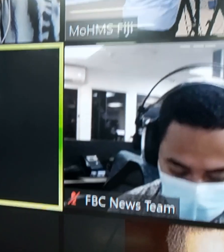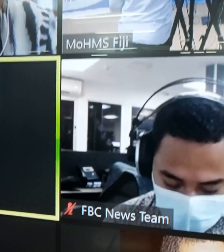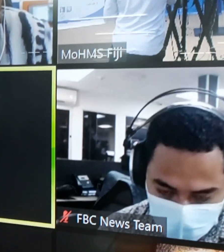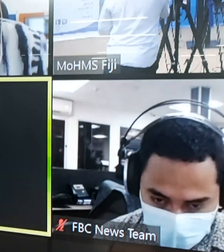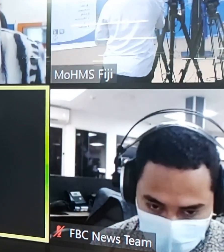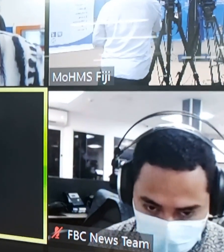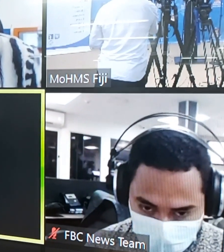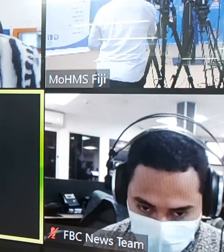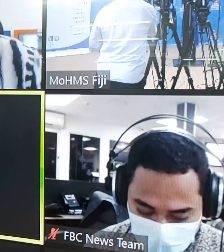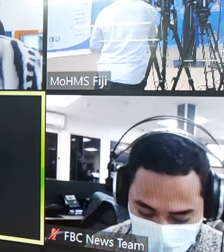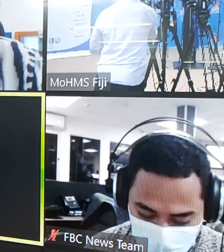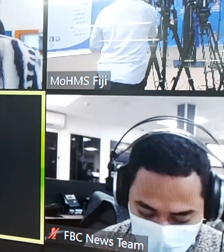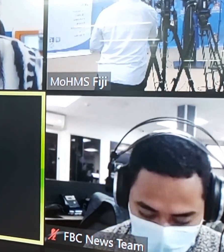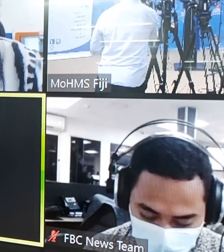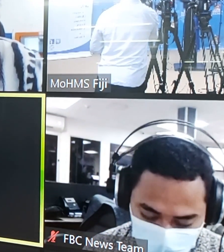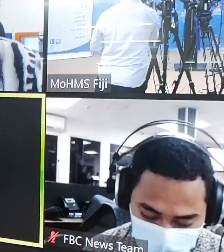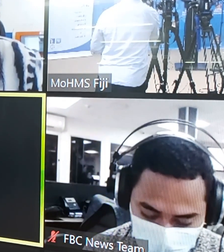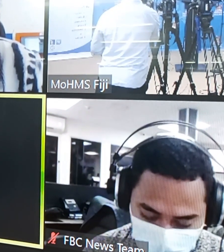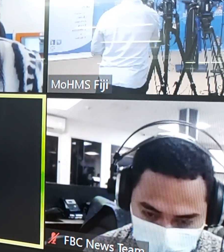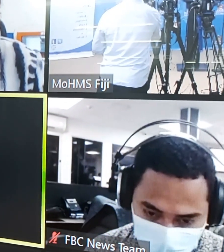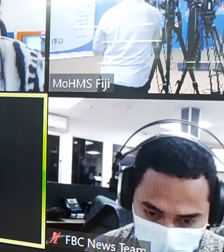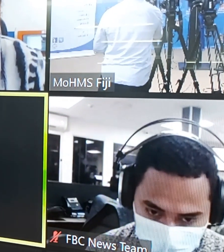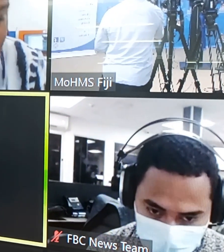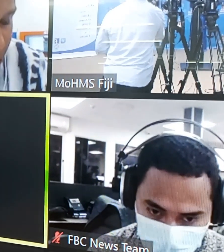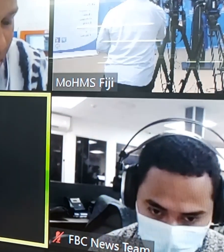ones who got infected, how has that